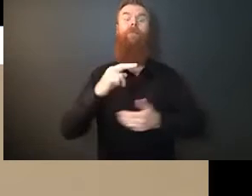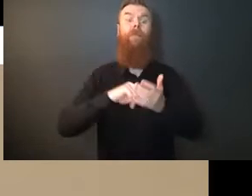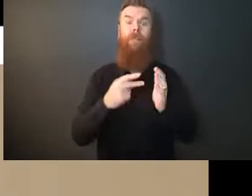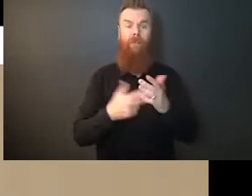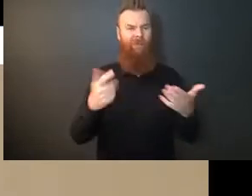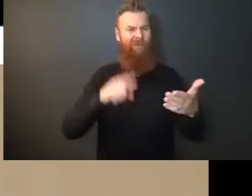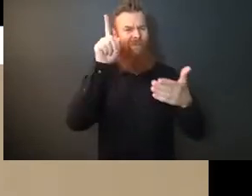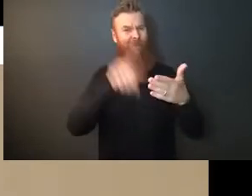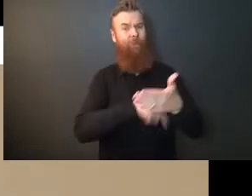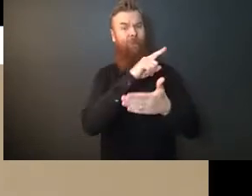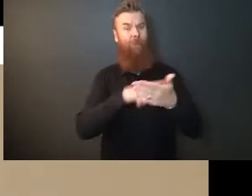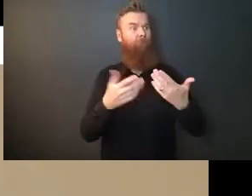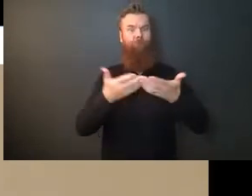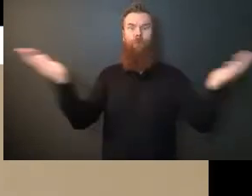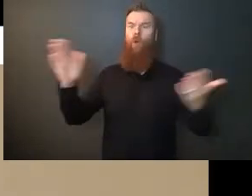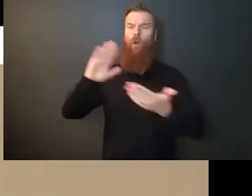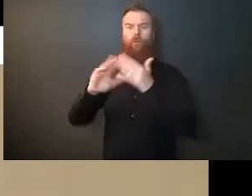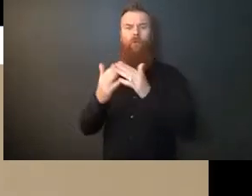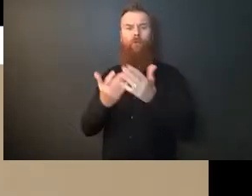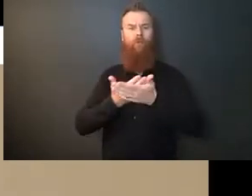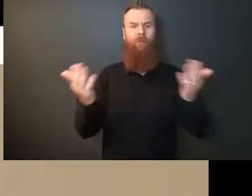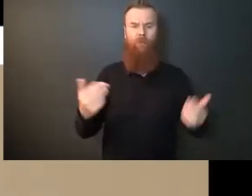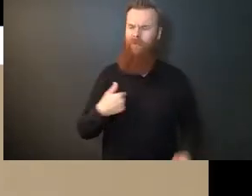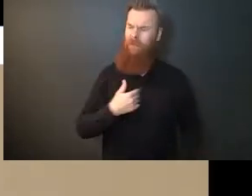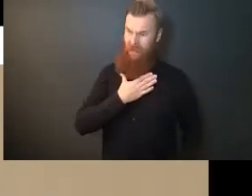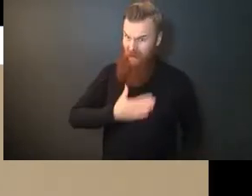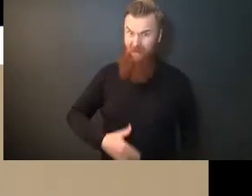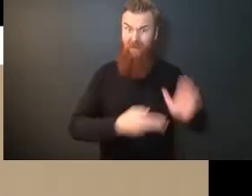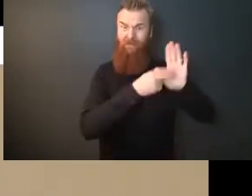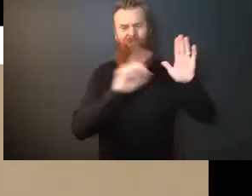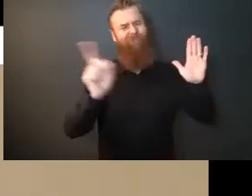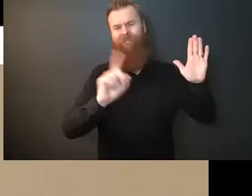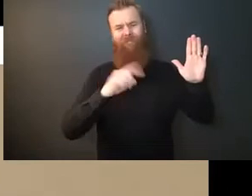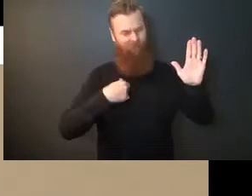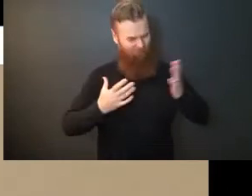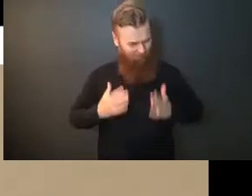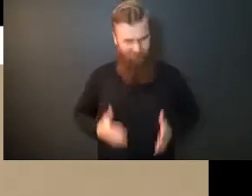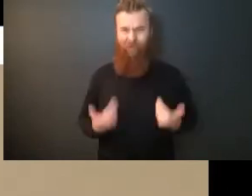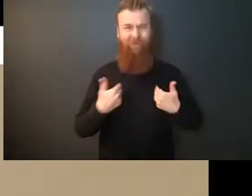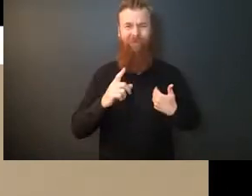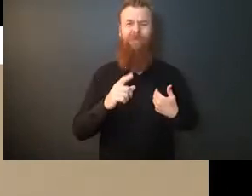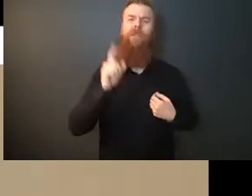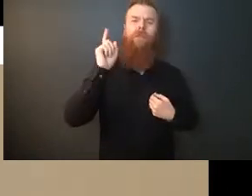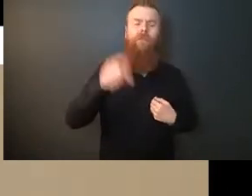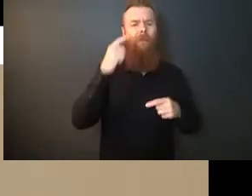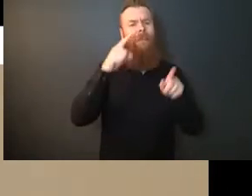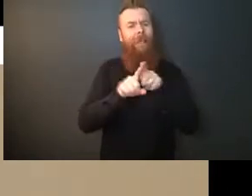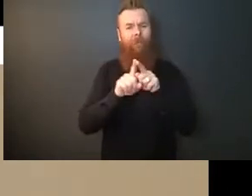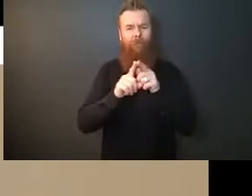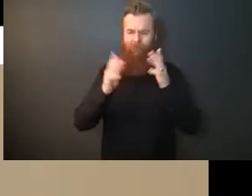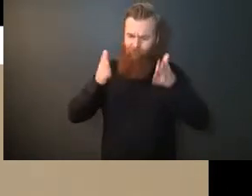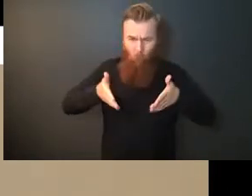don't deserve to be stigmatized. We are all human and should be seen in the same way as non-disabled people. We should be treated